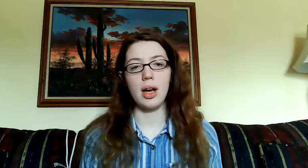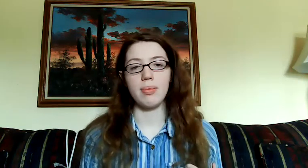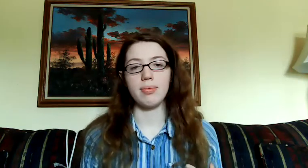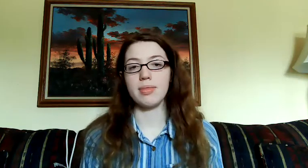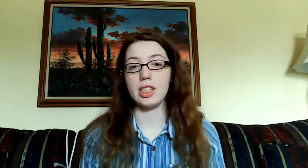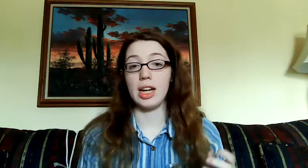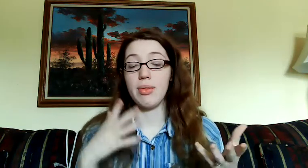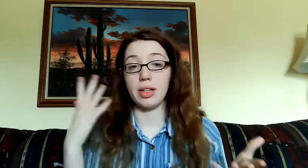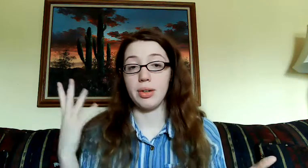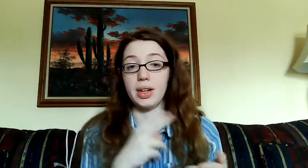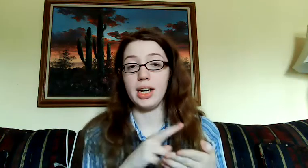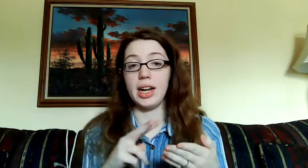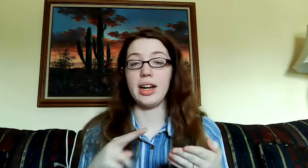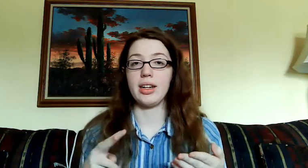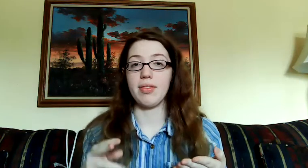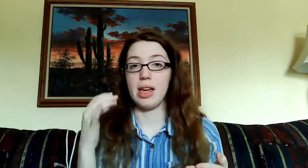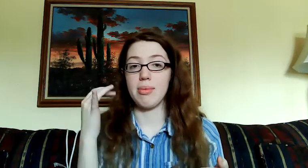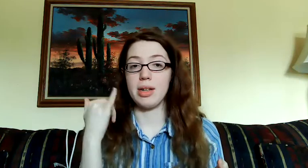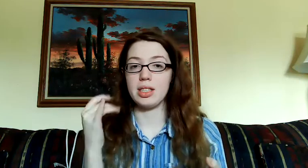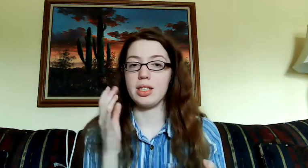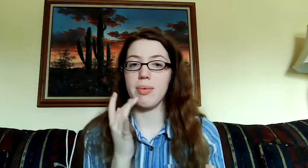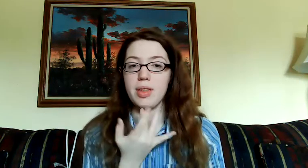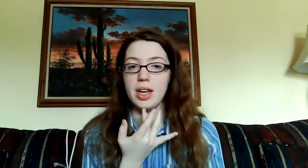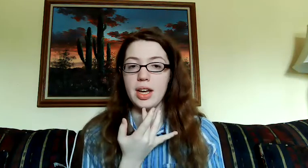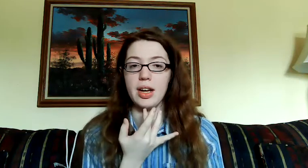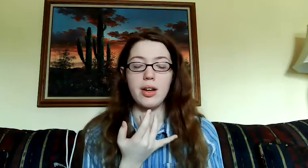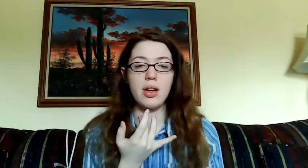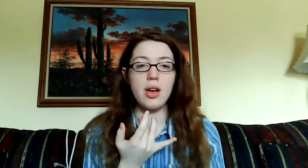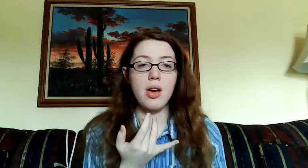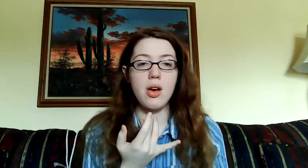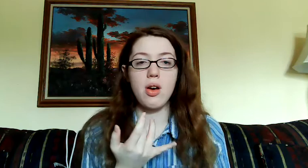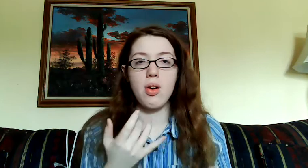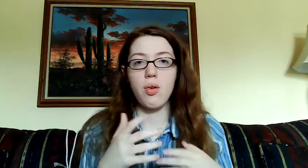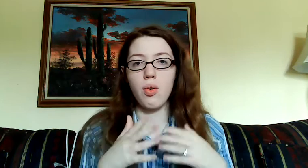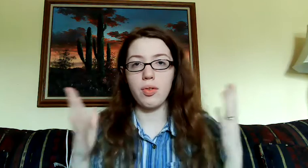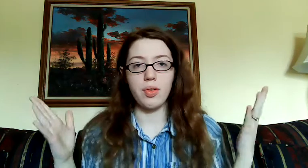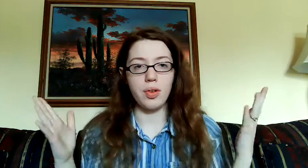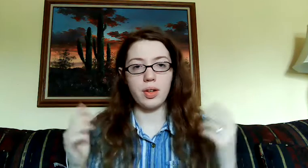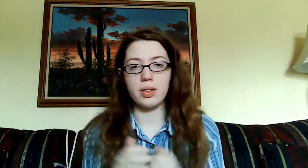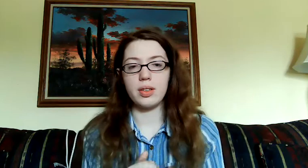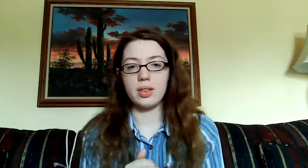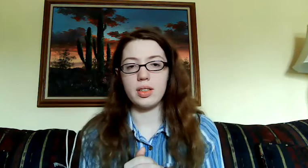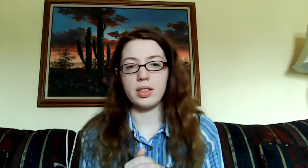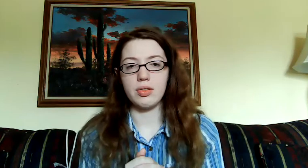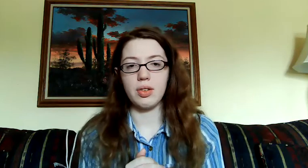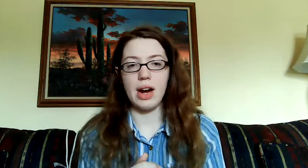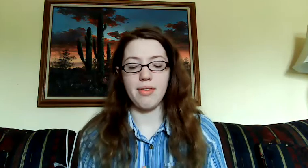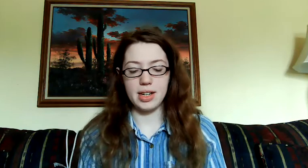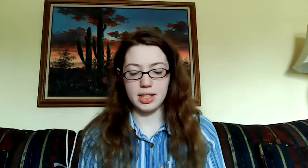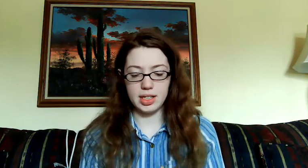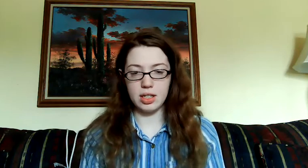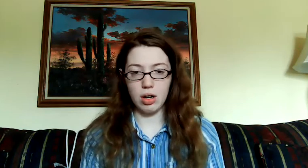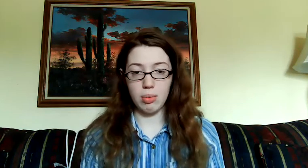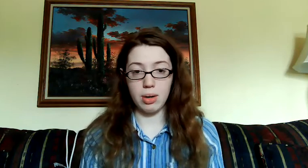so that anyone could read it if they missed something or just for reference. So I'll probably be